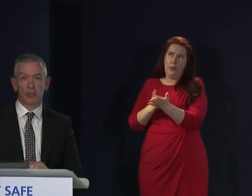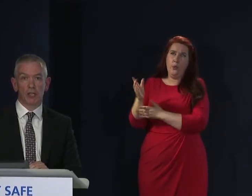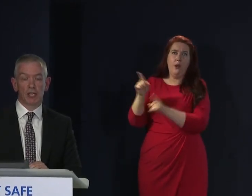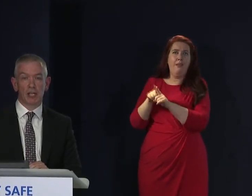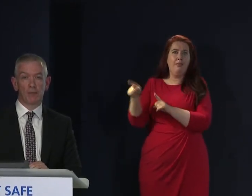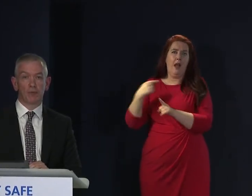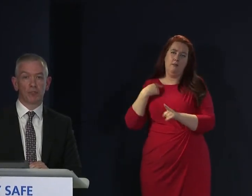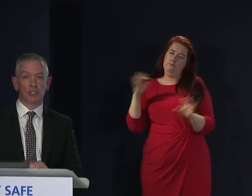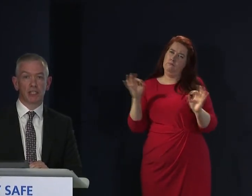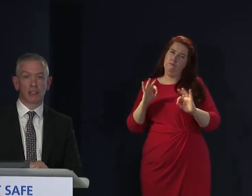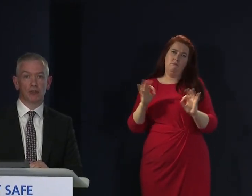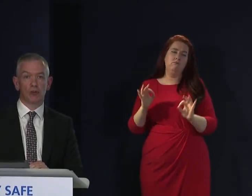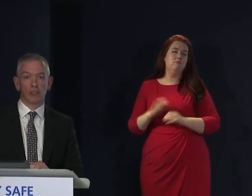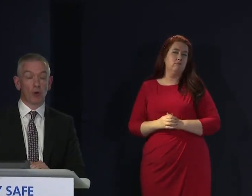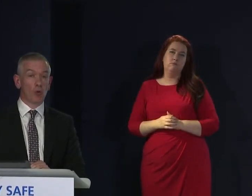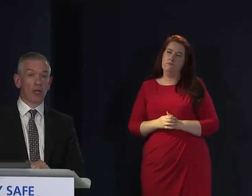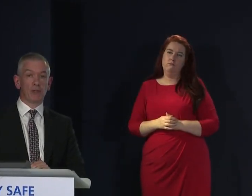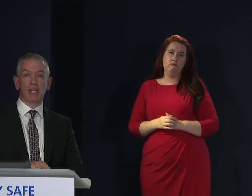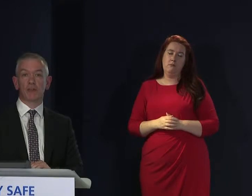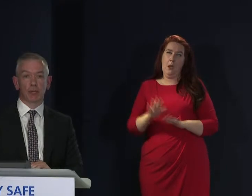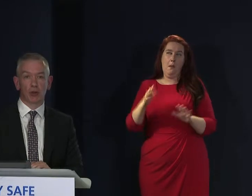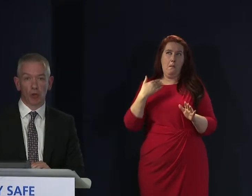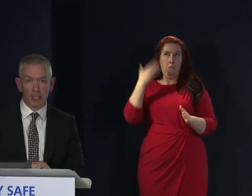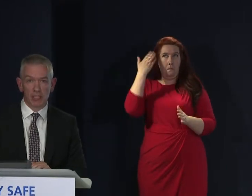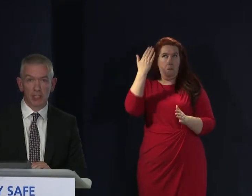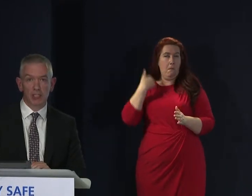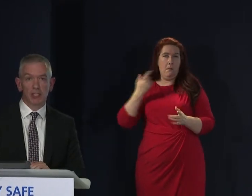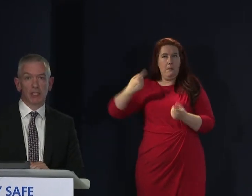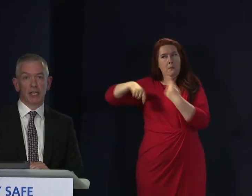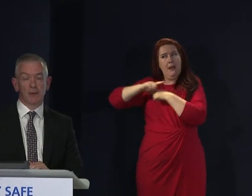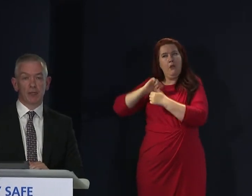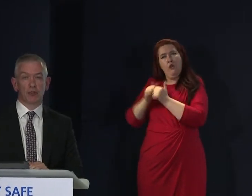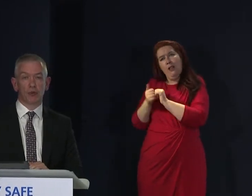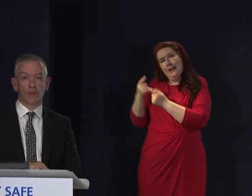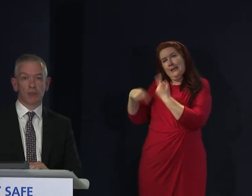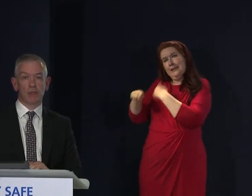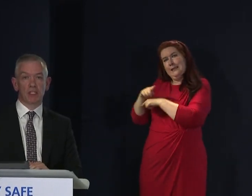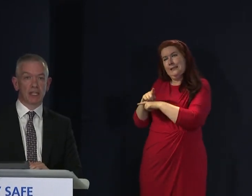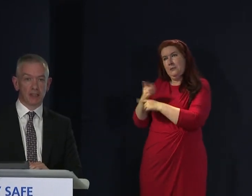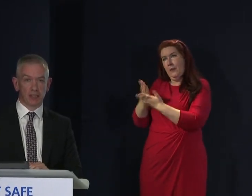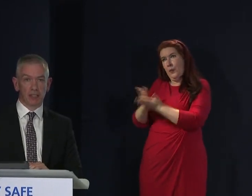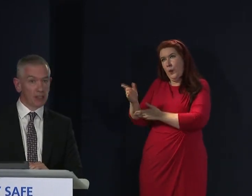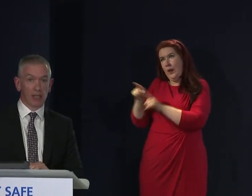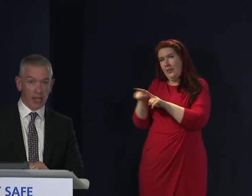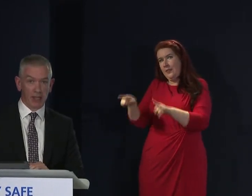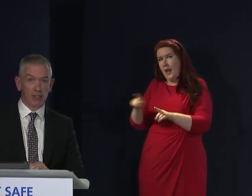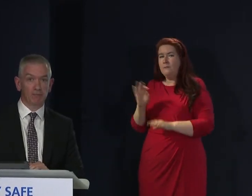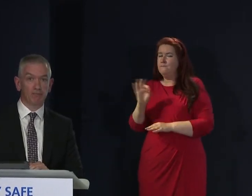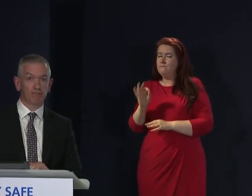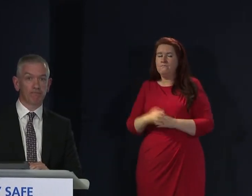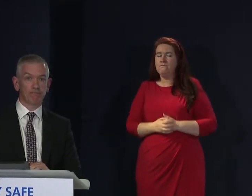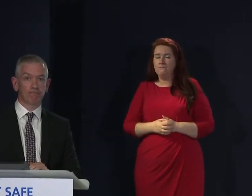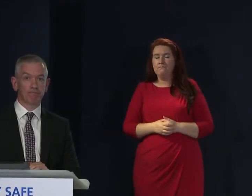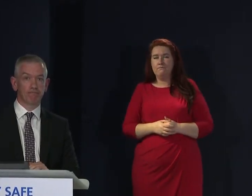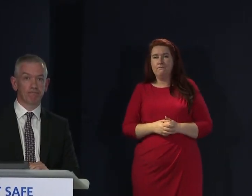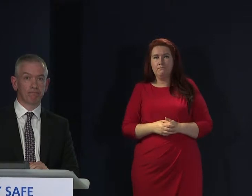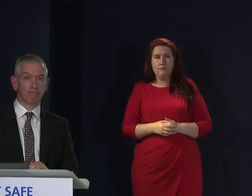experienced recently at all, and I'm not aware of any of my colleagues at all who've experienced anything like that either.